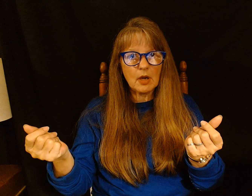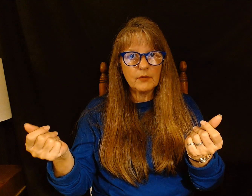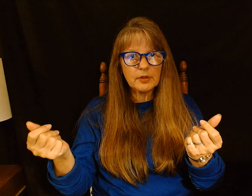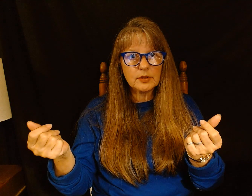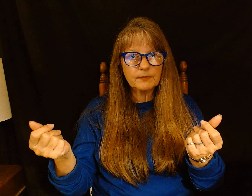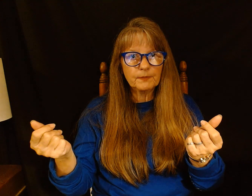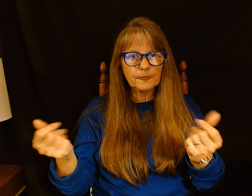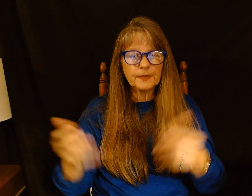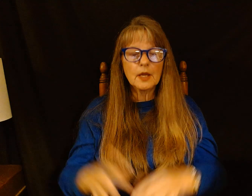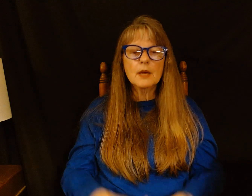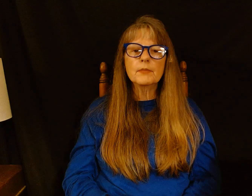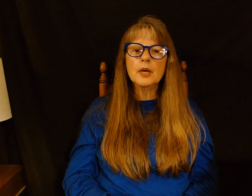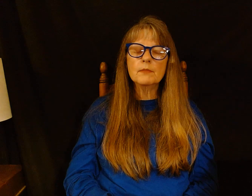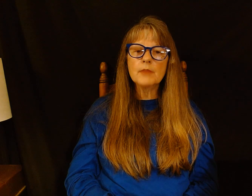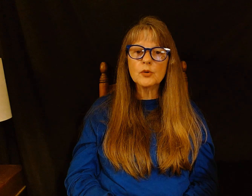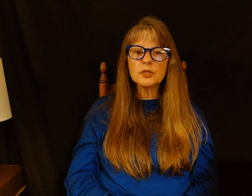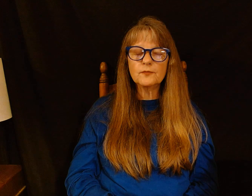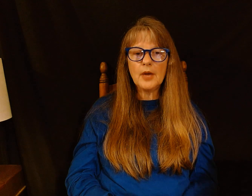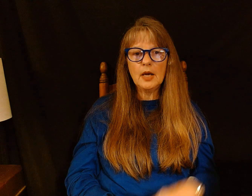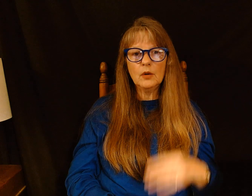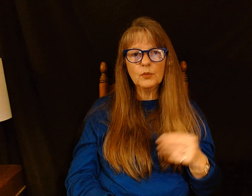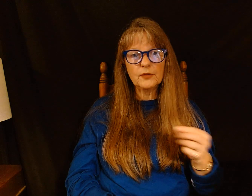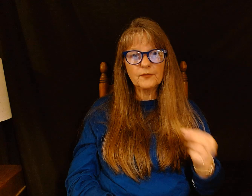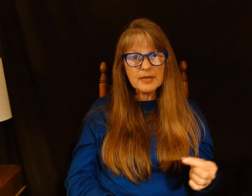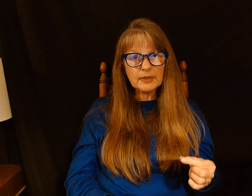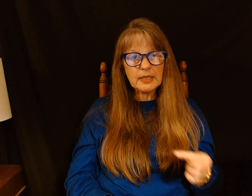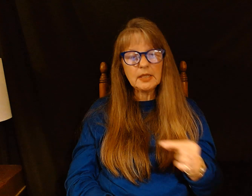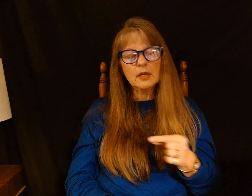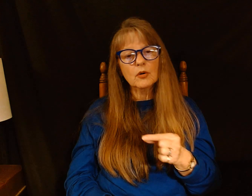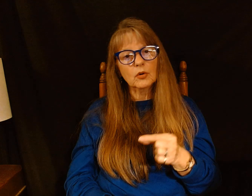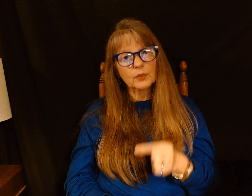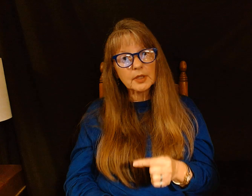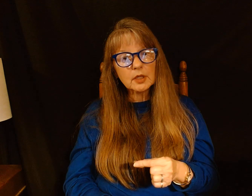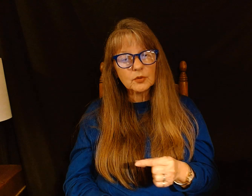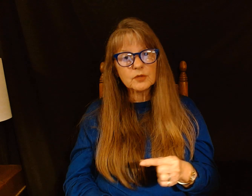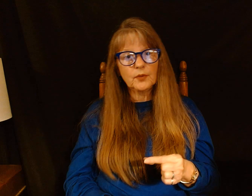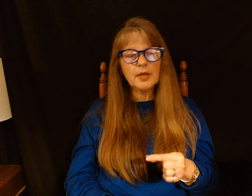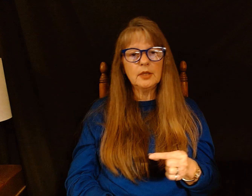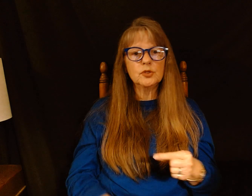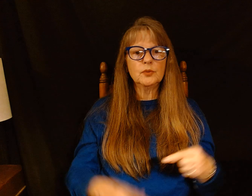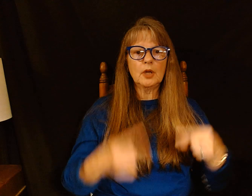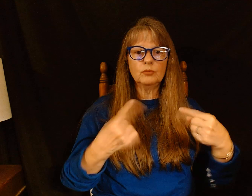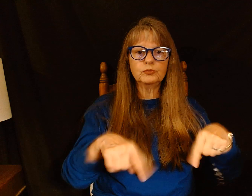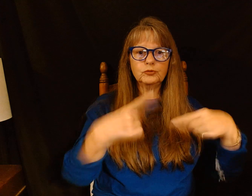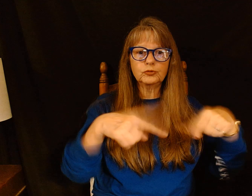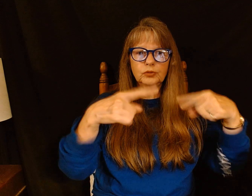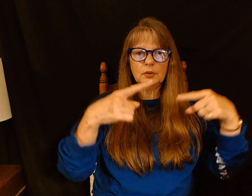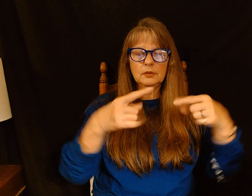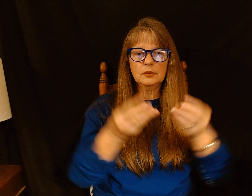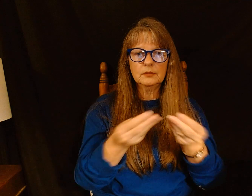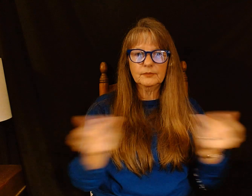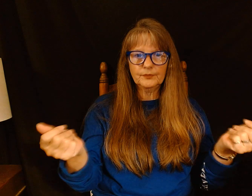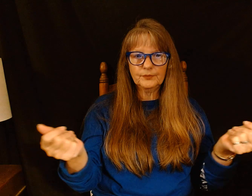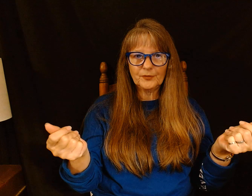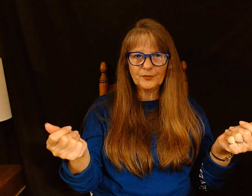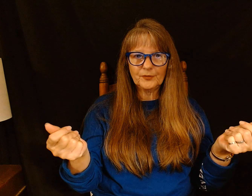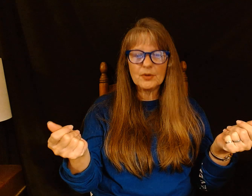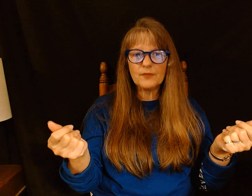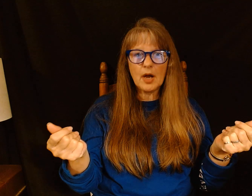it. But most with family or really close friends, you would go, right? We fought, and